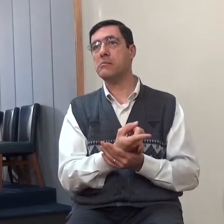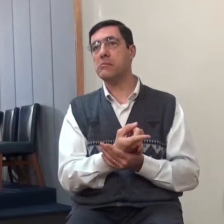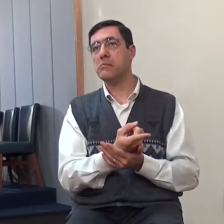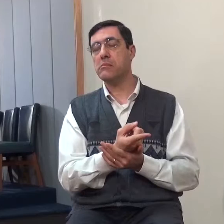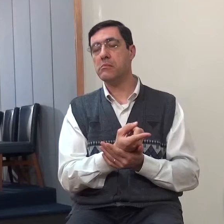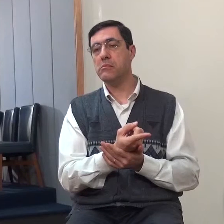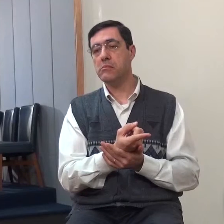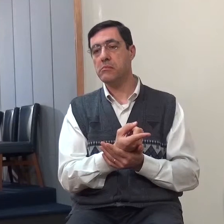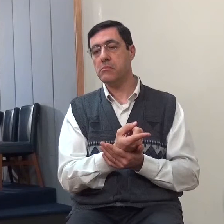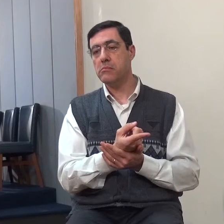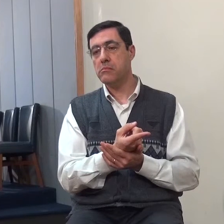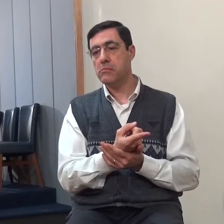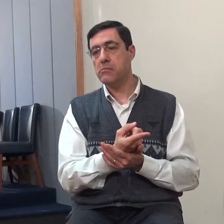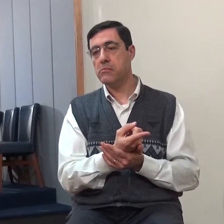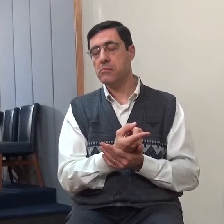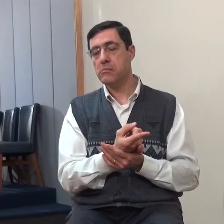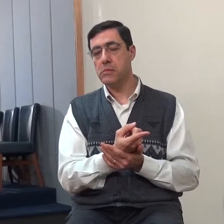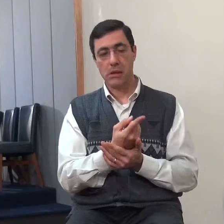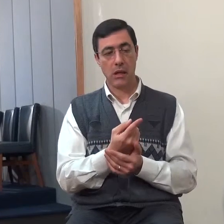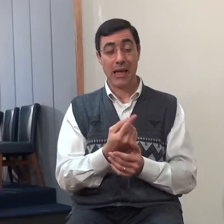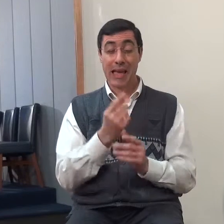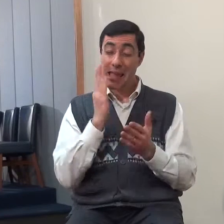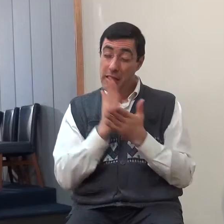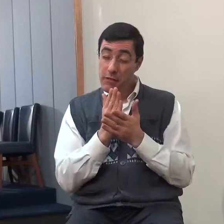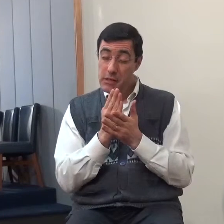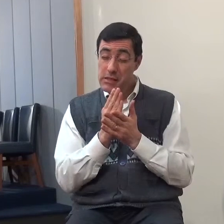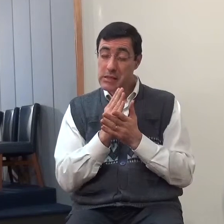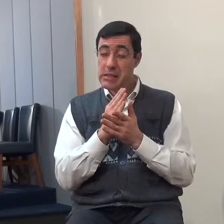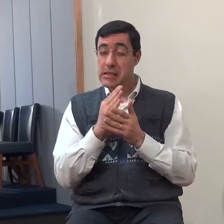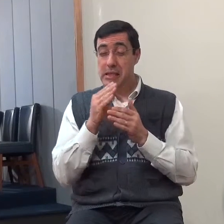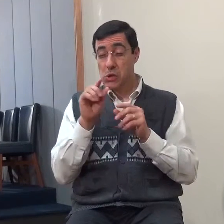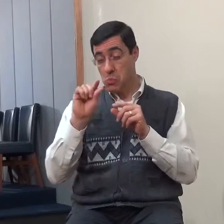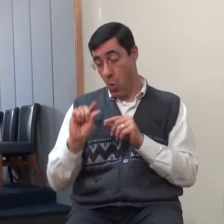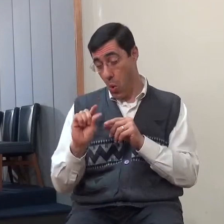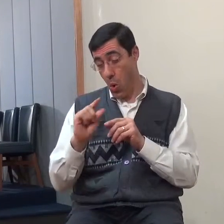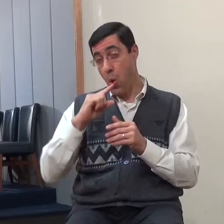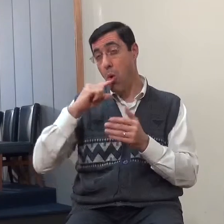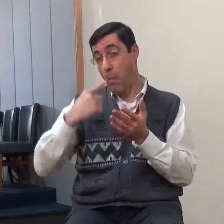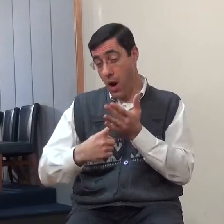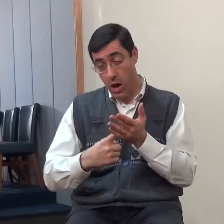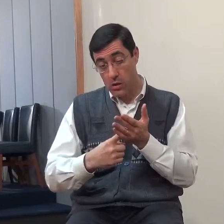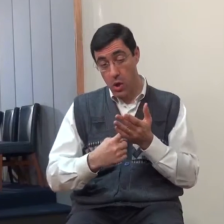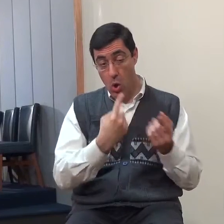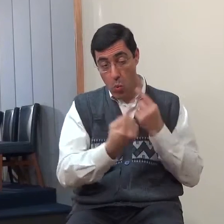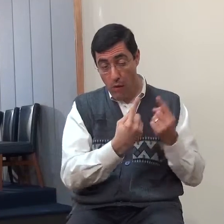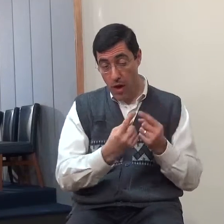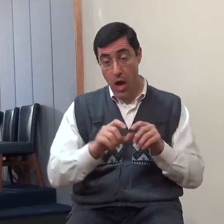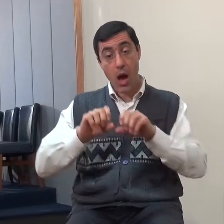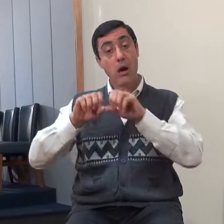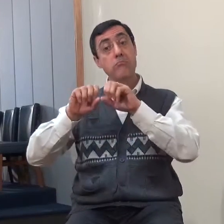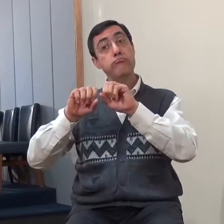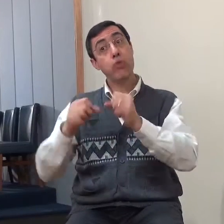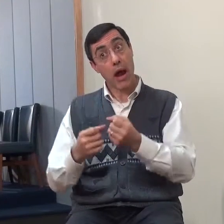find which is the least of the commandments. It's a manner of speaking. Whosoever therefore shall break